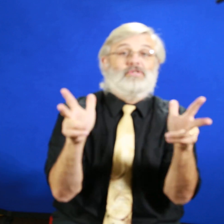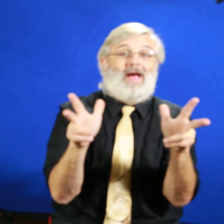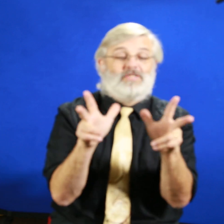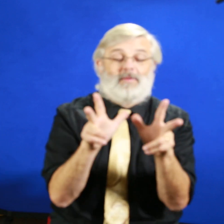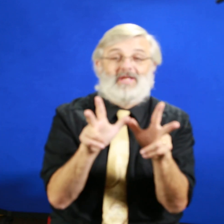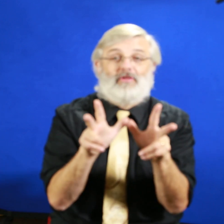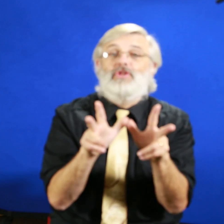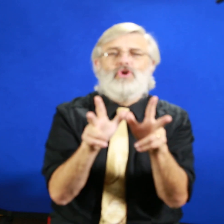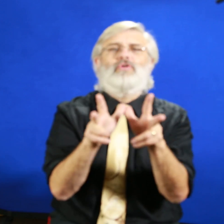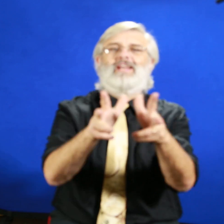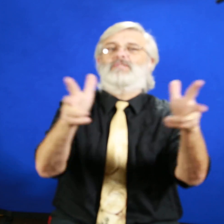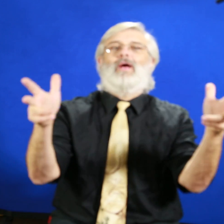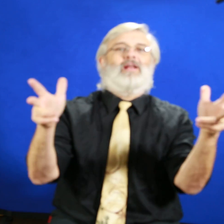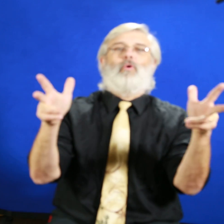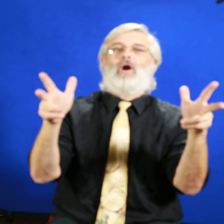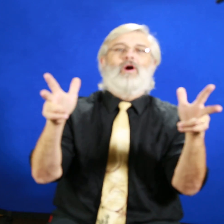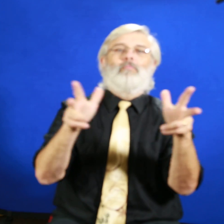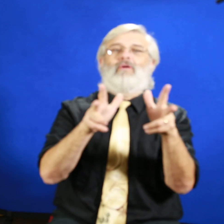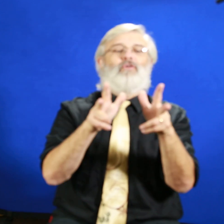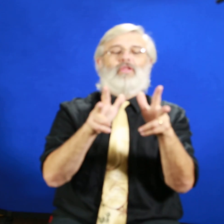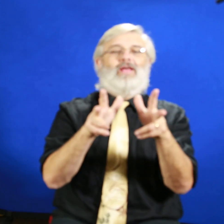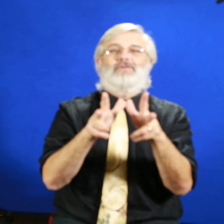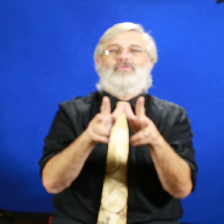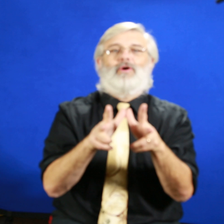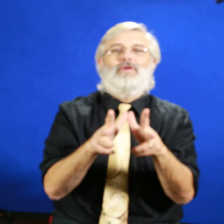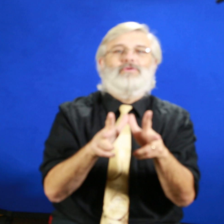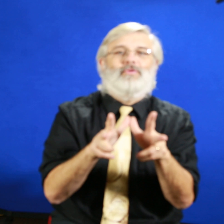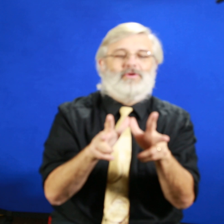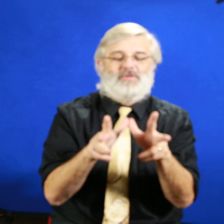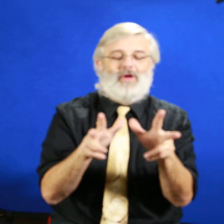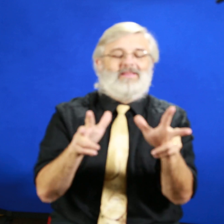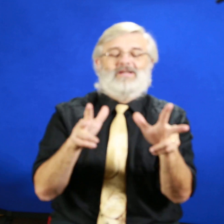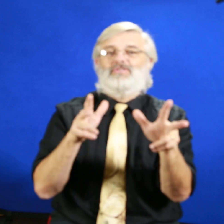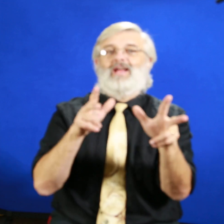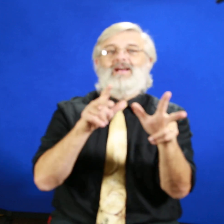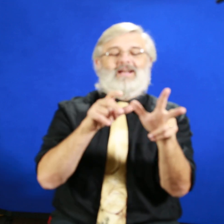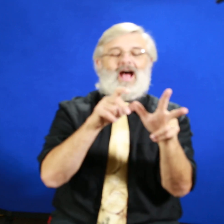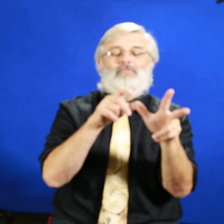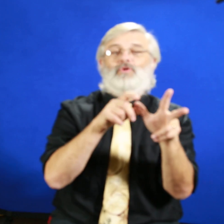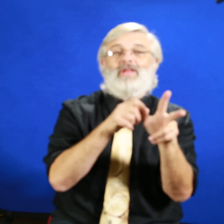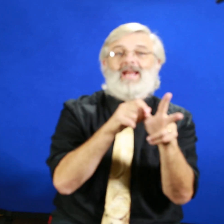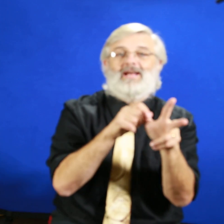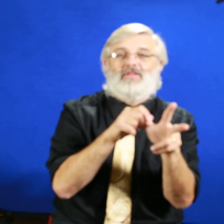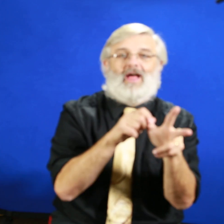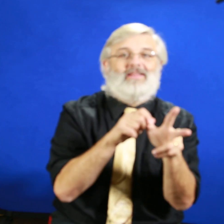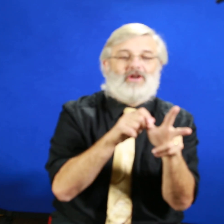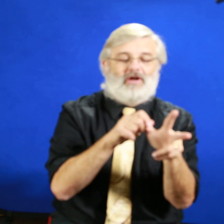is match them up together, and you can explain them more fully. So that when you explain this, that God created the light and the darkness